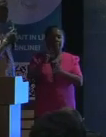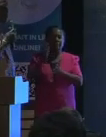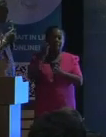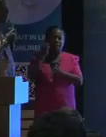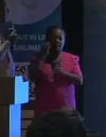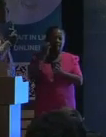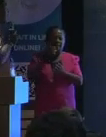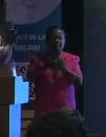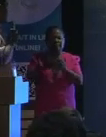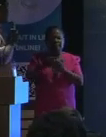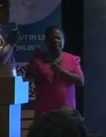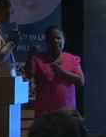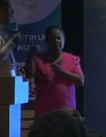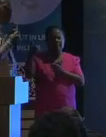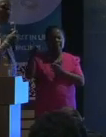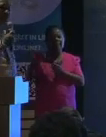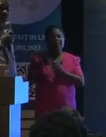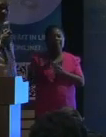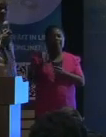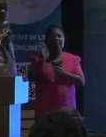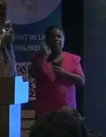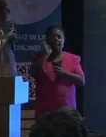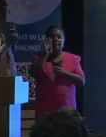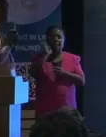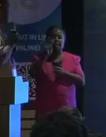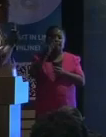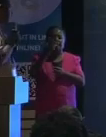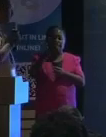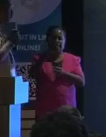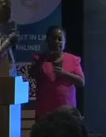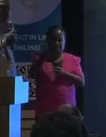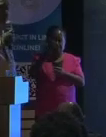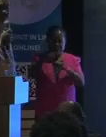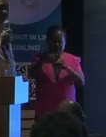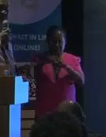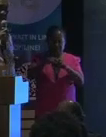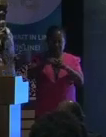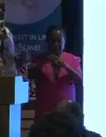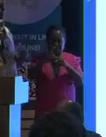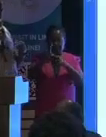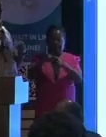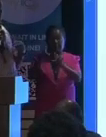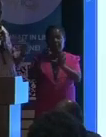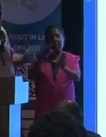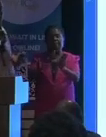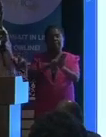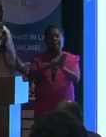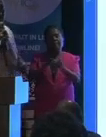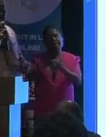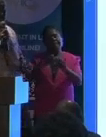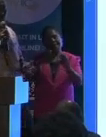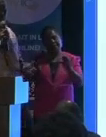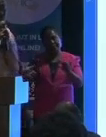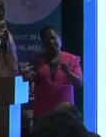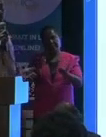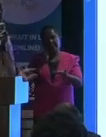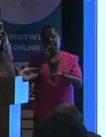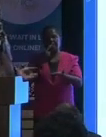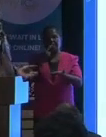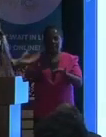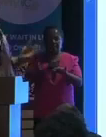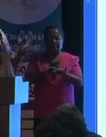to the IRC before the 14th of February the following year. This is now the reconciliation. The S2